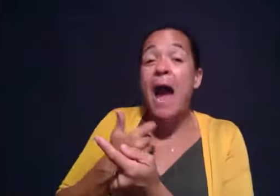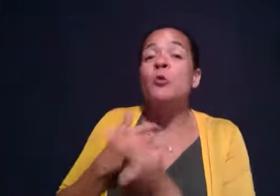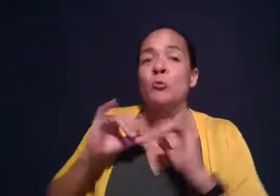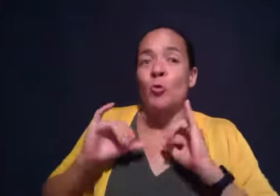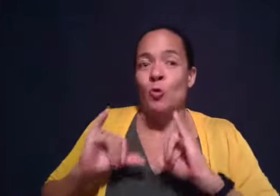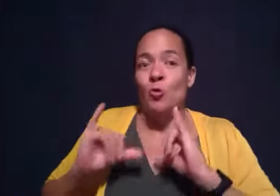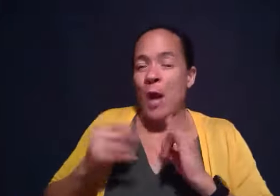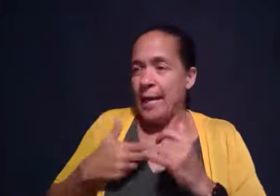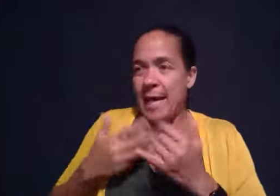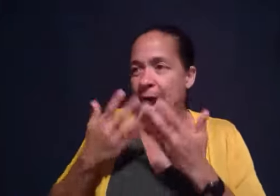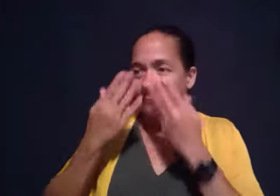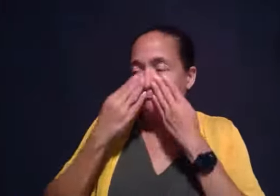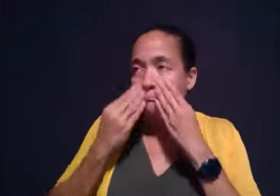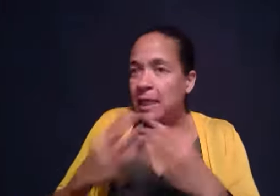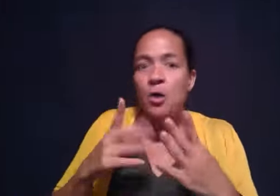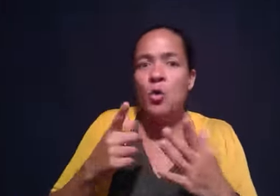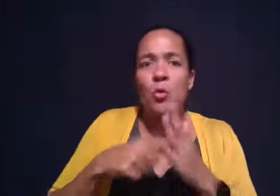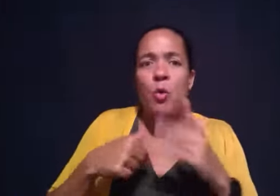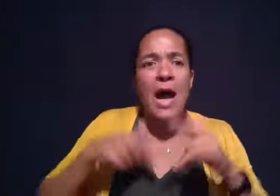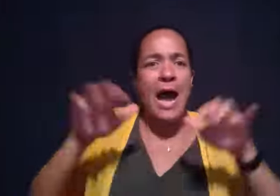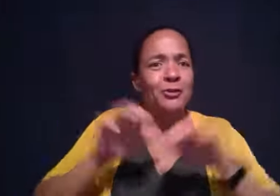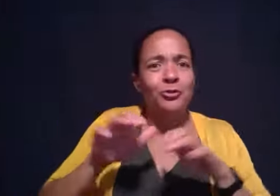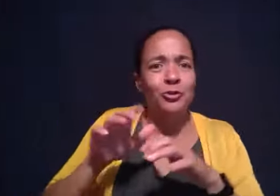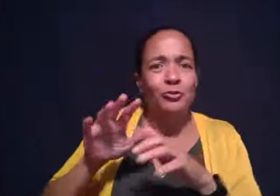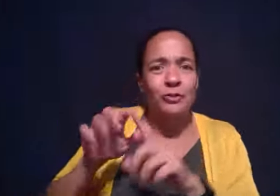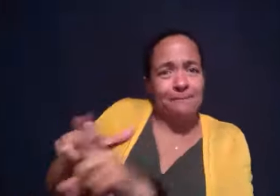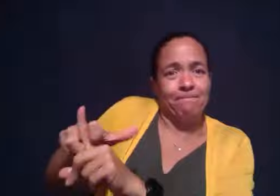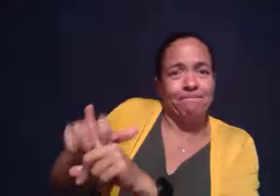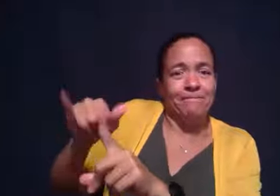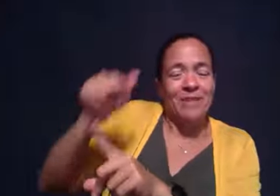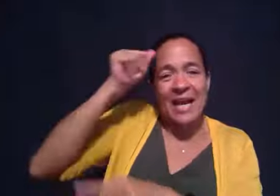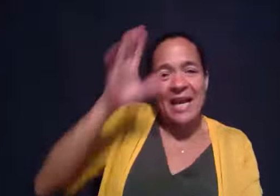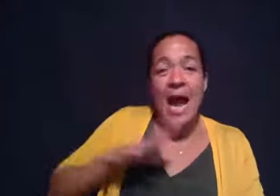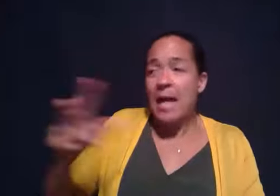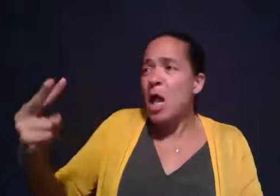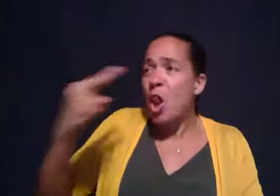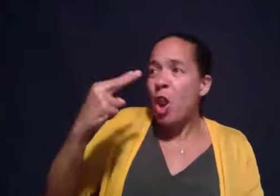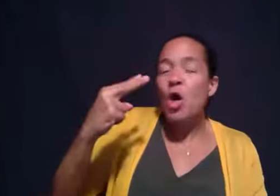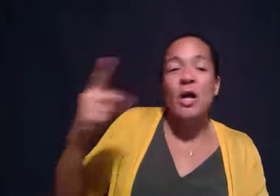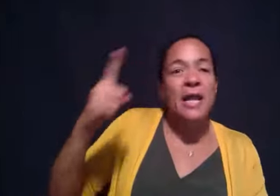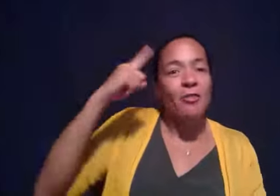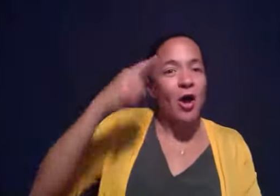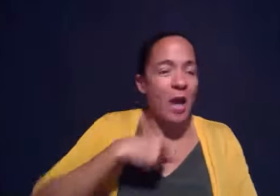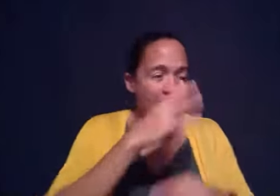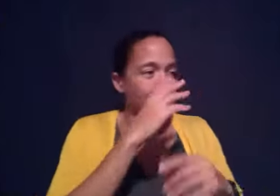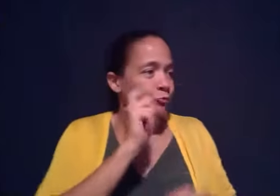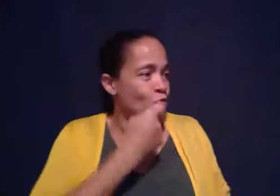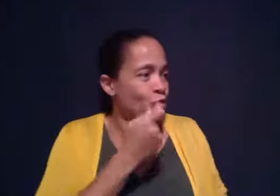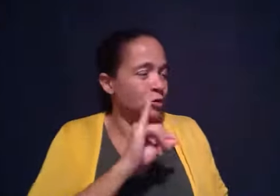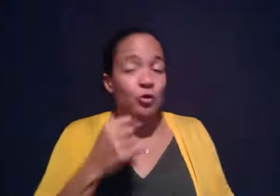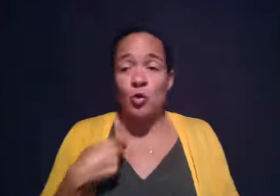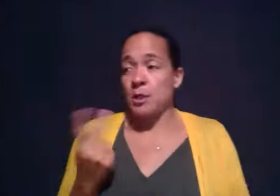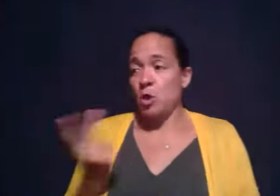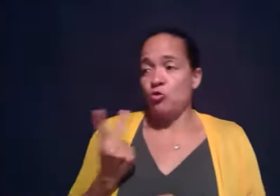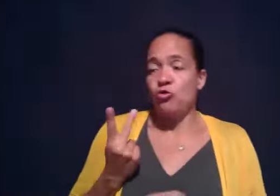it. And he found me fascinating too, and we began to date. And I wanted to keep him, because we hated the